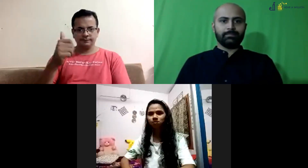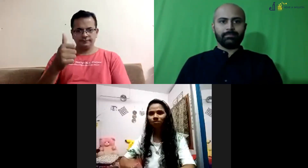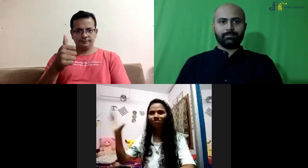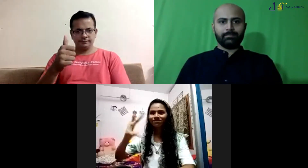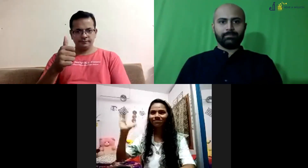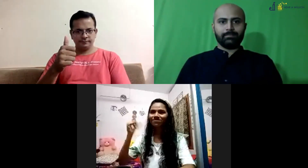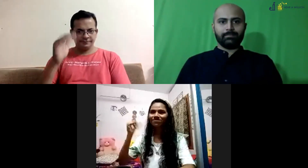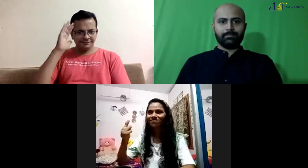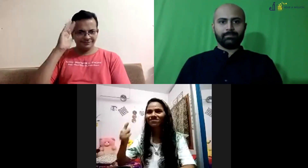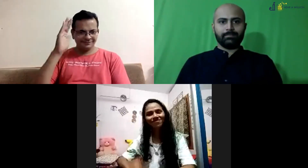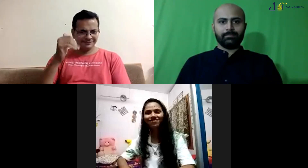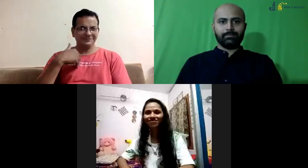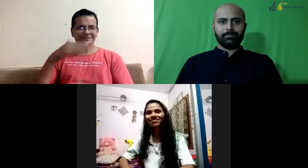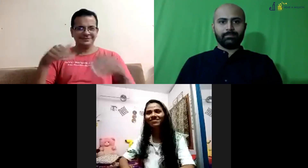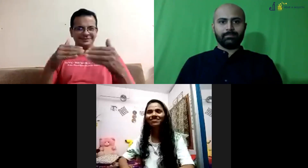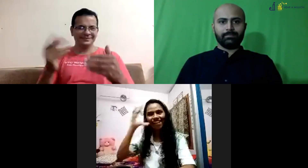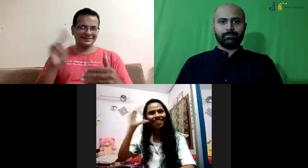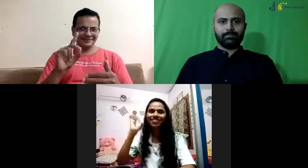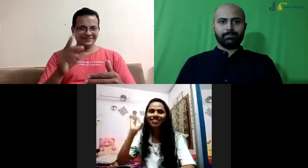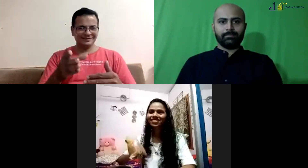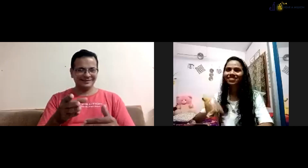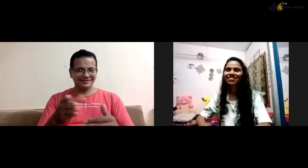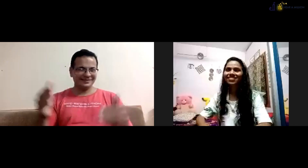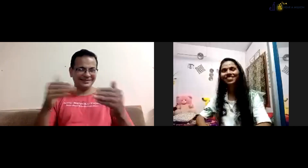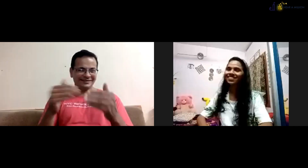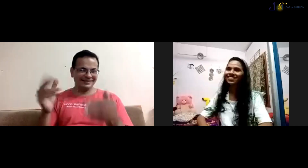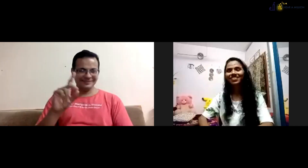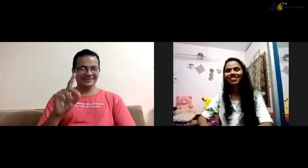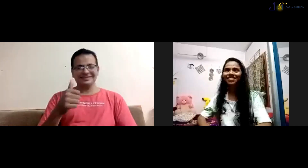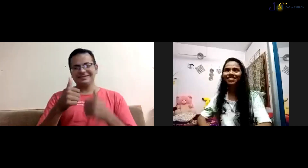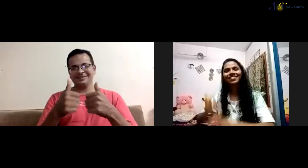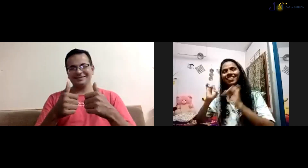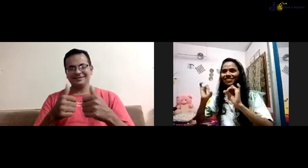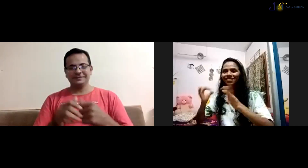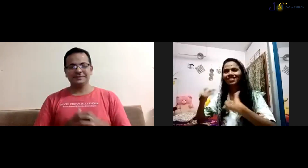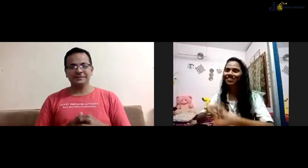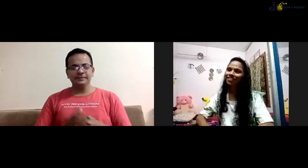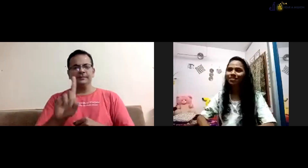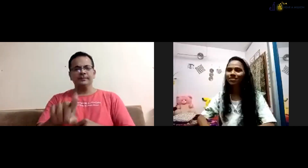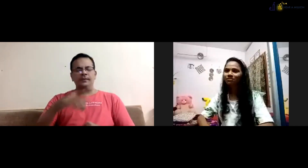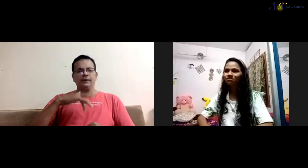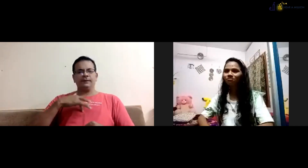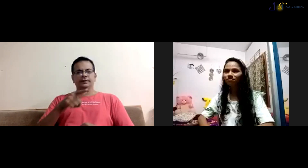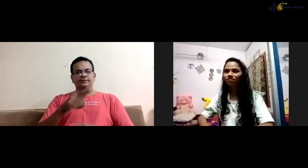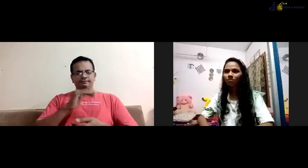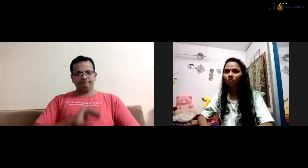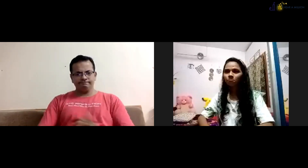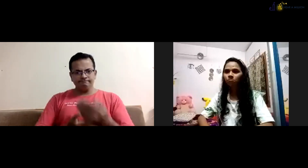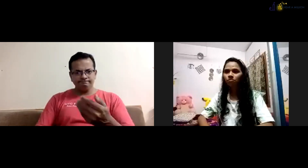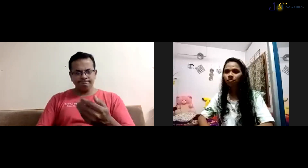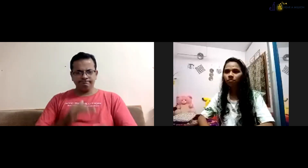Okay. Nice to meet you, Ashwini, once